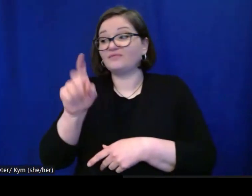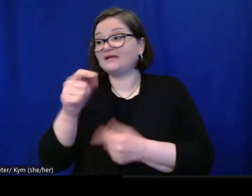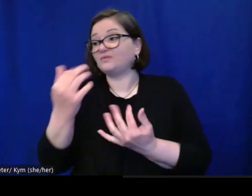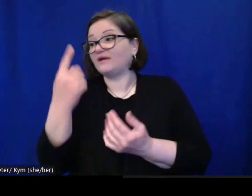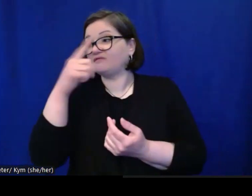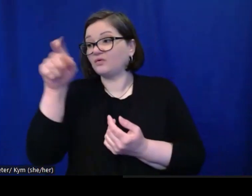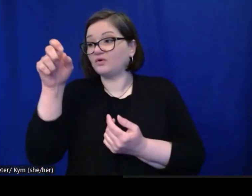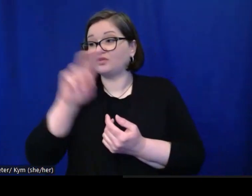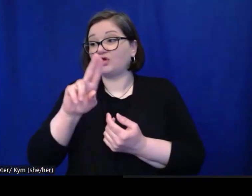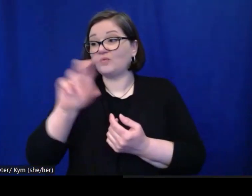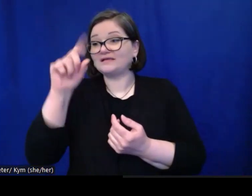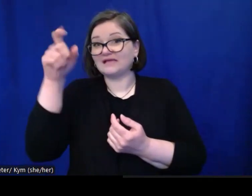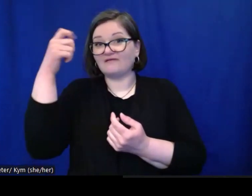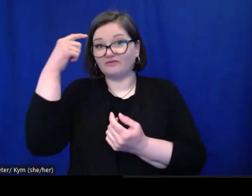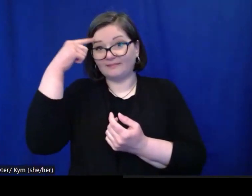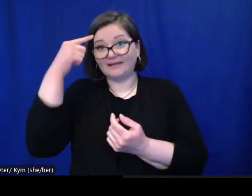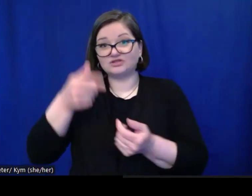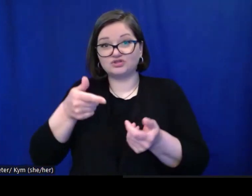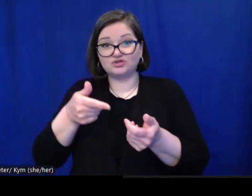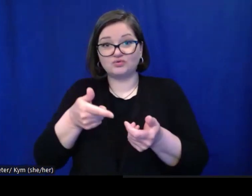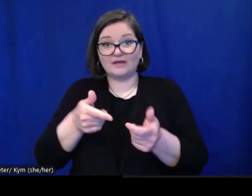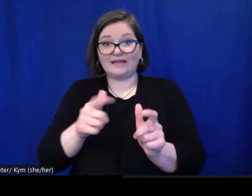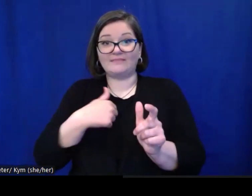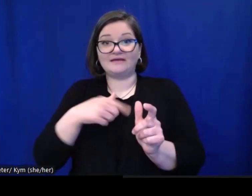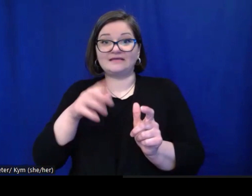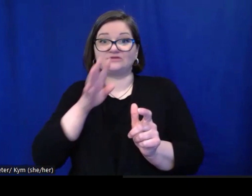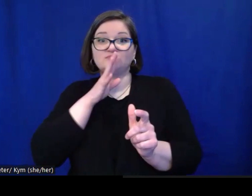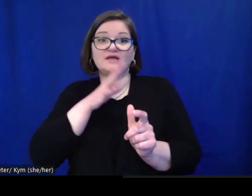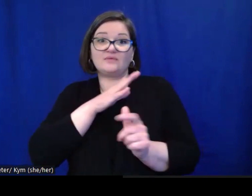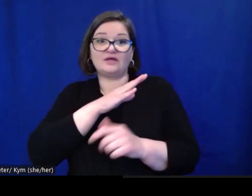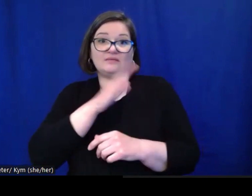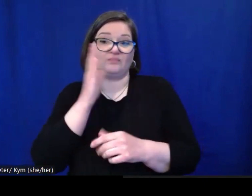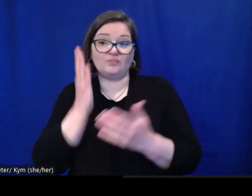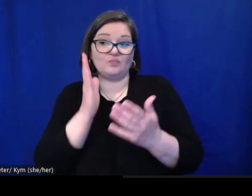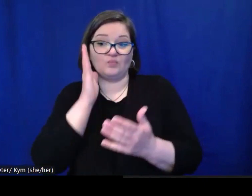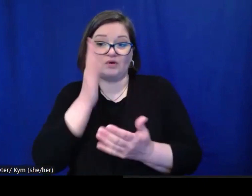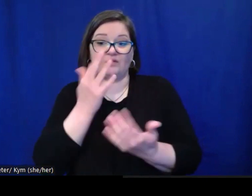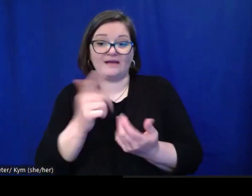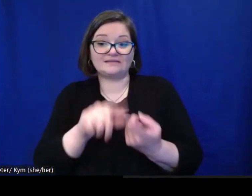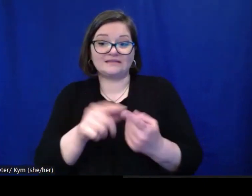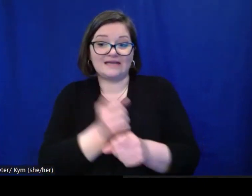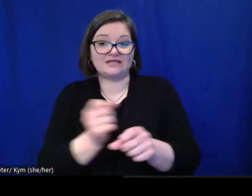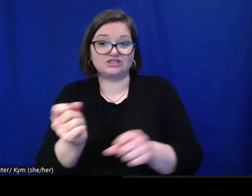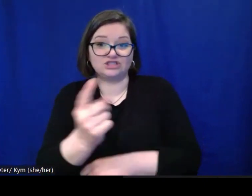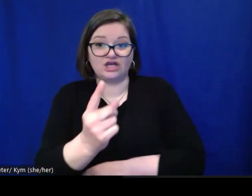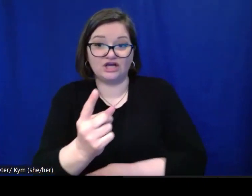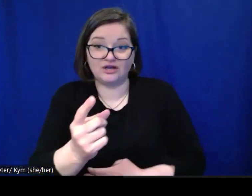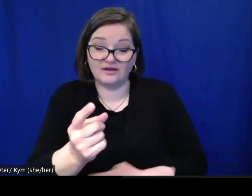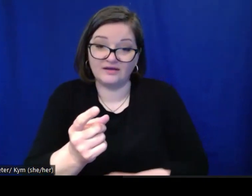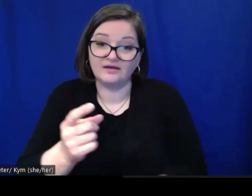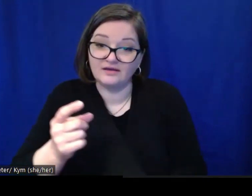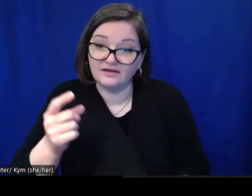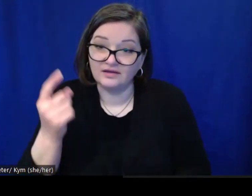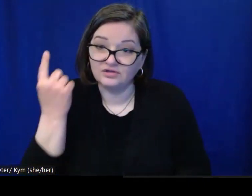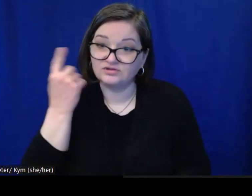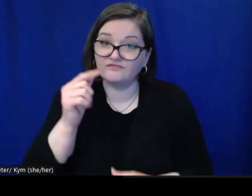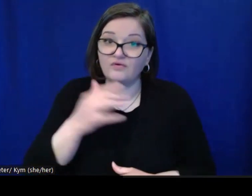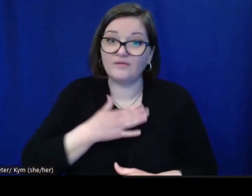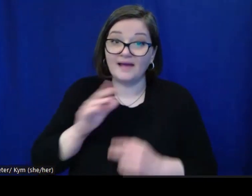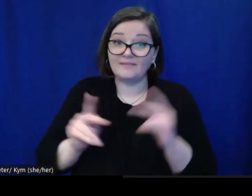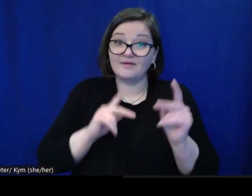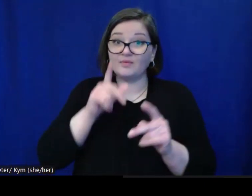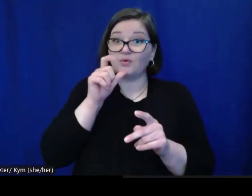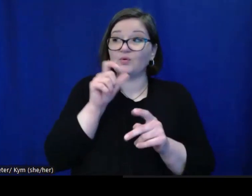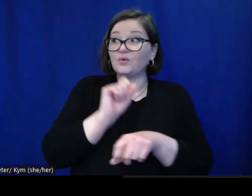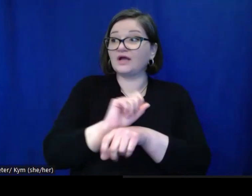speak. Okay? So while I love all of my peeps over at the VA, I do have to push that in there.